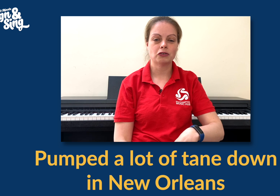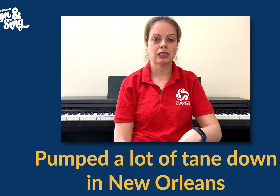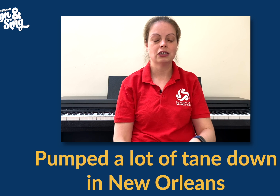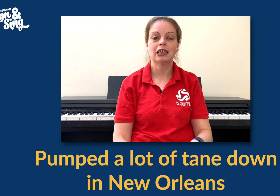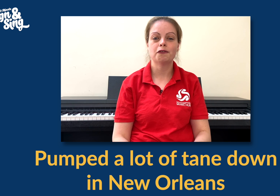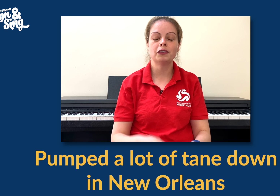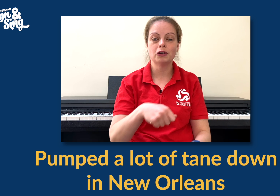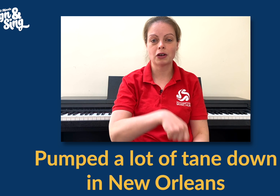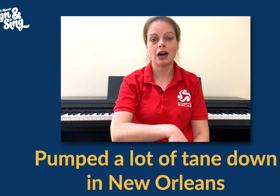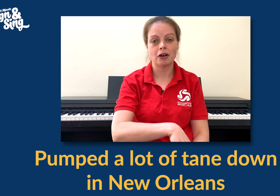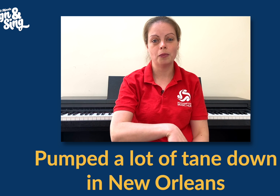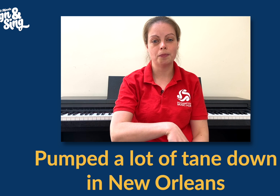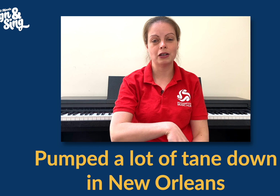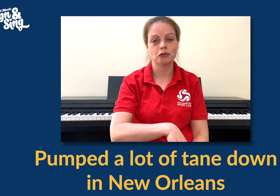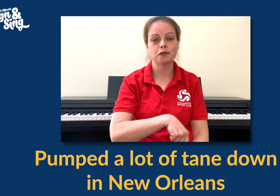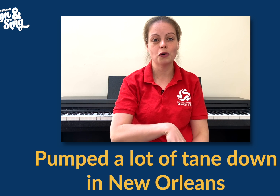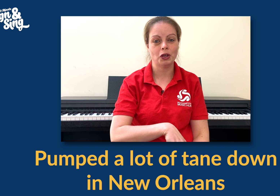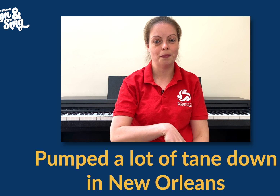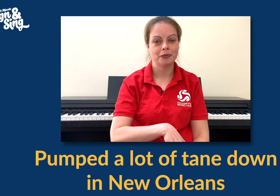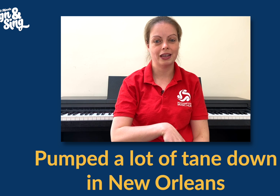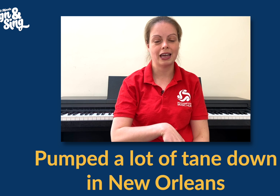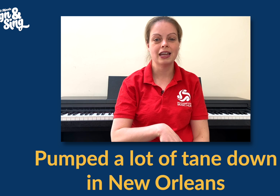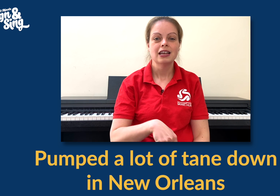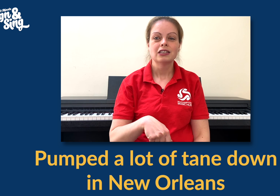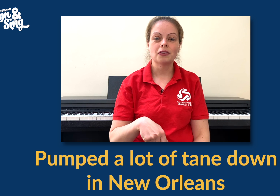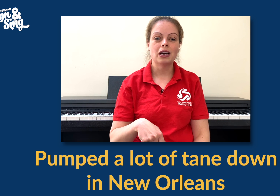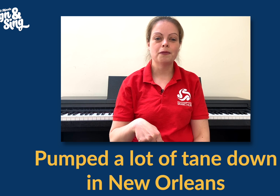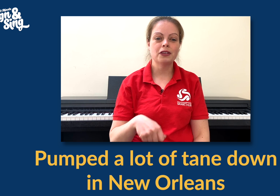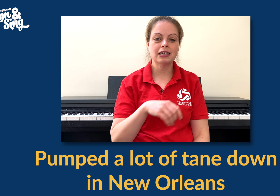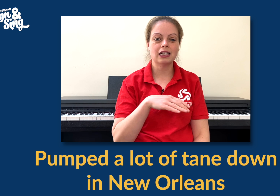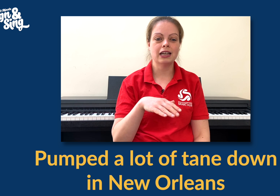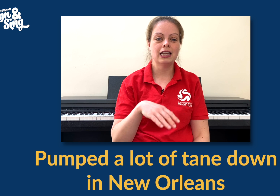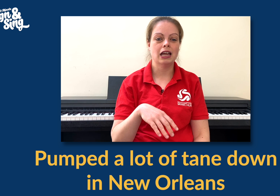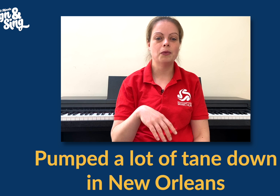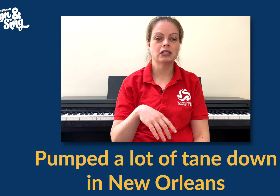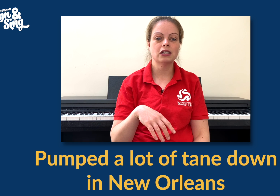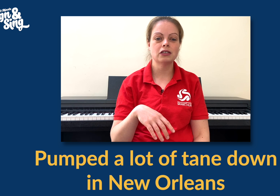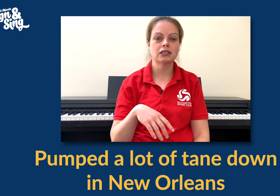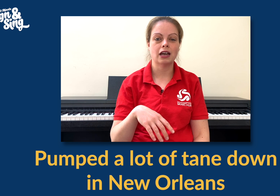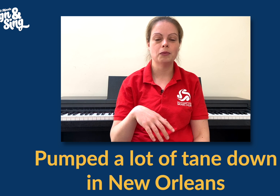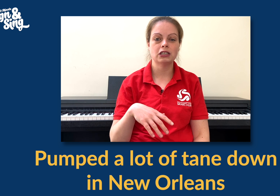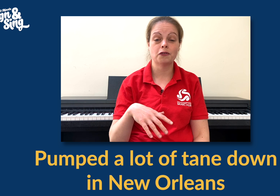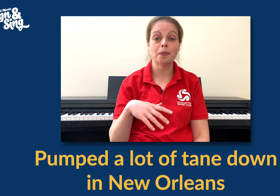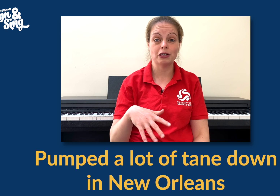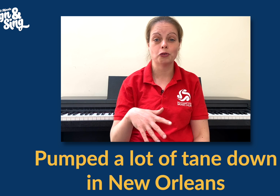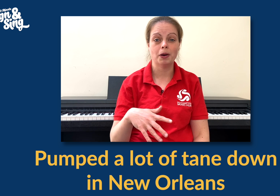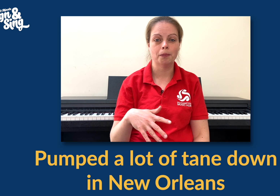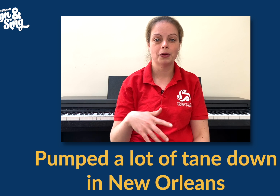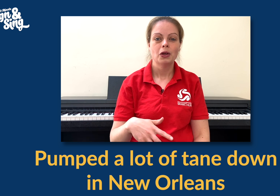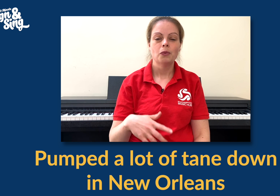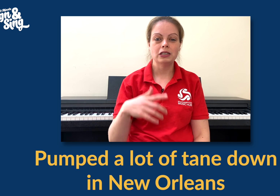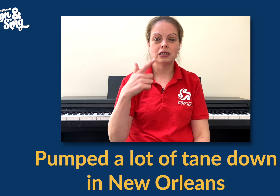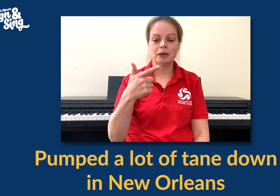the petrol station and fill your car up with petrol for you. Okay, so for this line here, we're just going to do the sign, which is for petrol